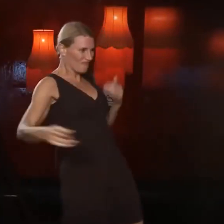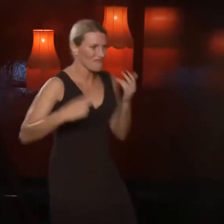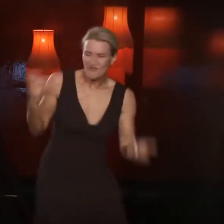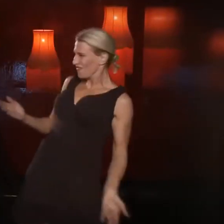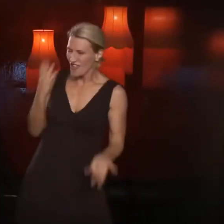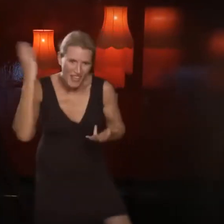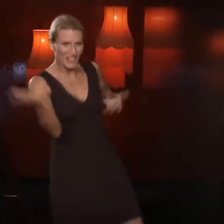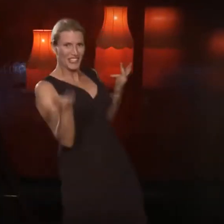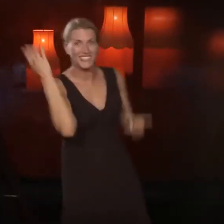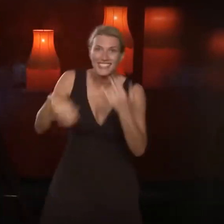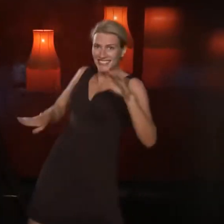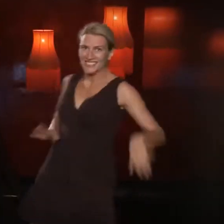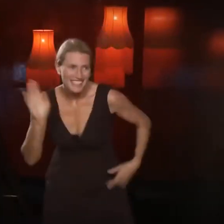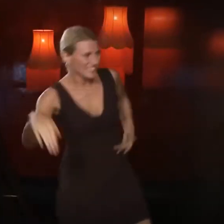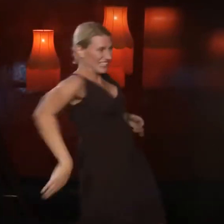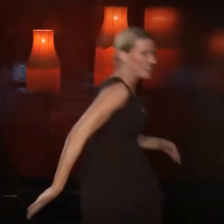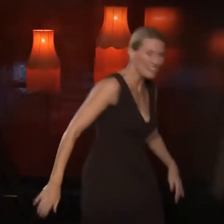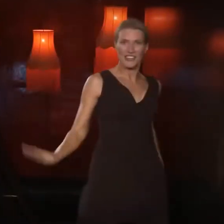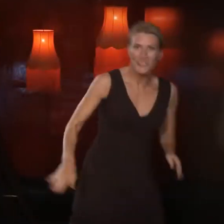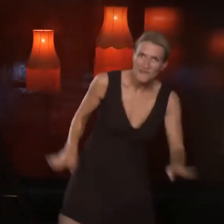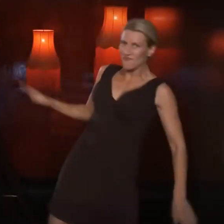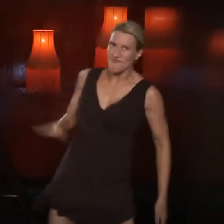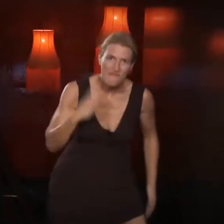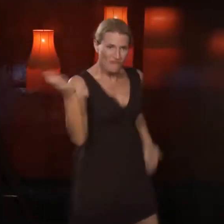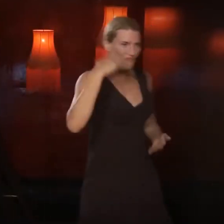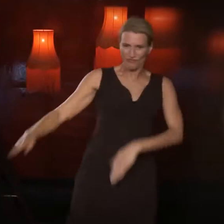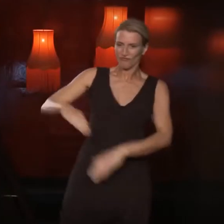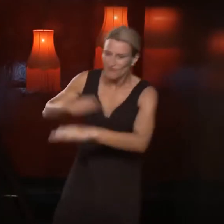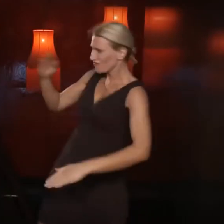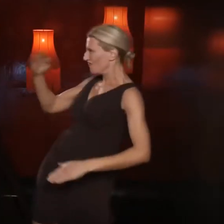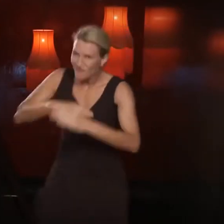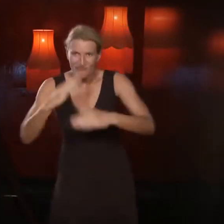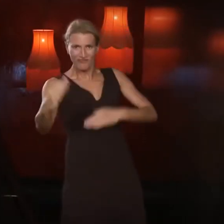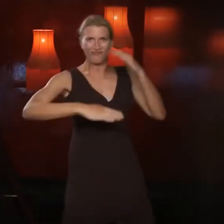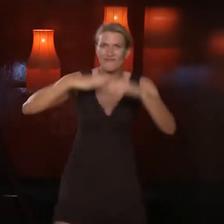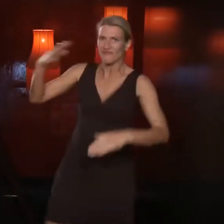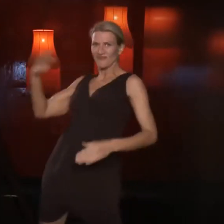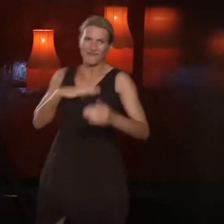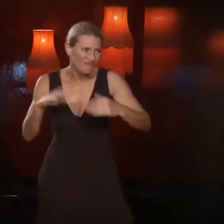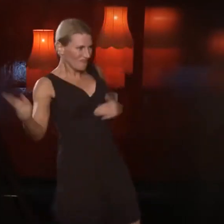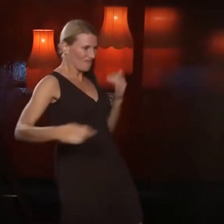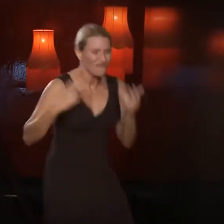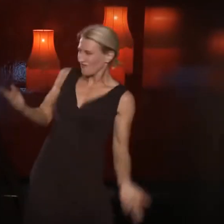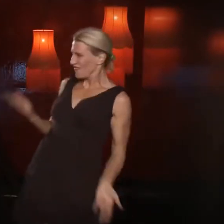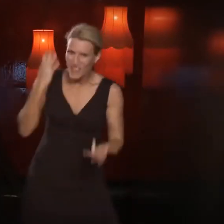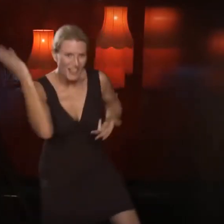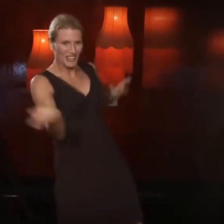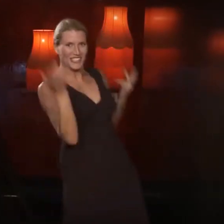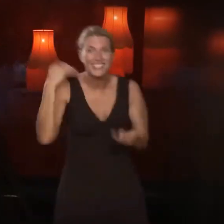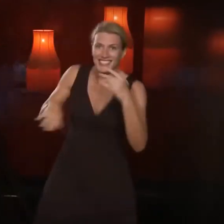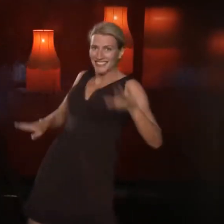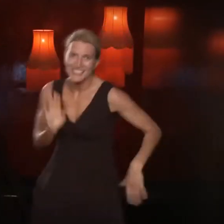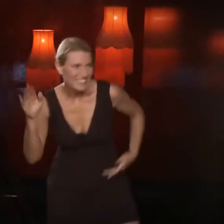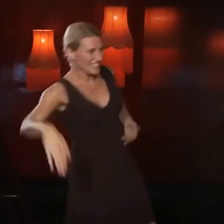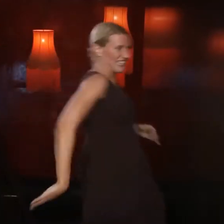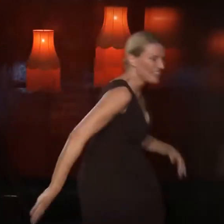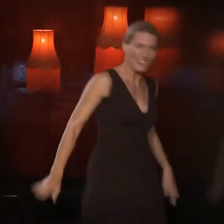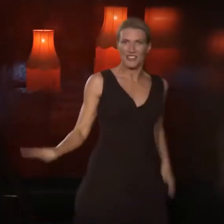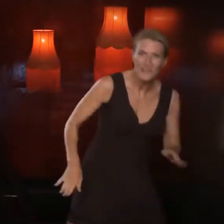Yeah, I've even used this voice in a long time. Hold on. All y'all niggas talk the same shit.